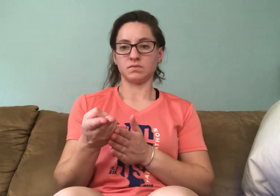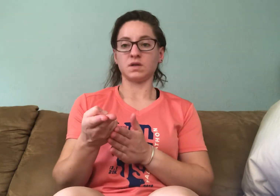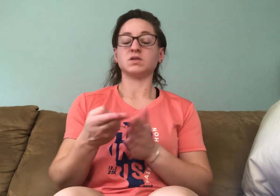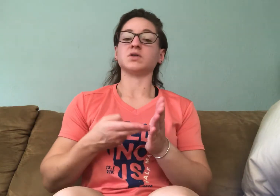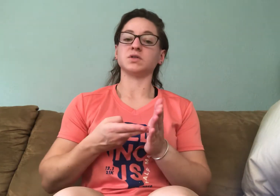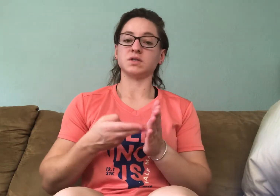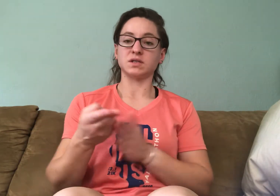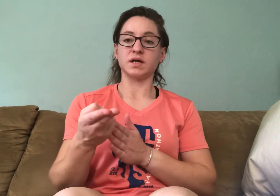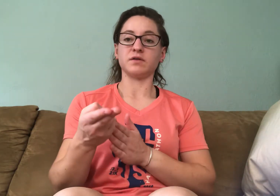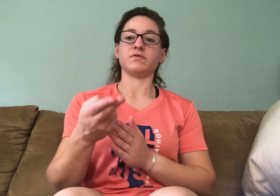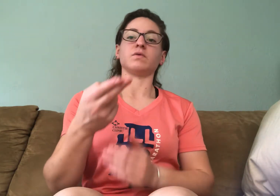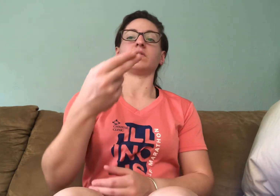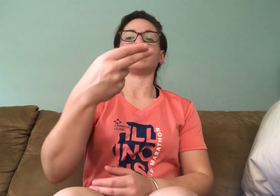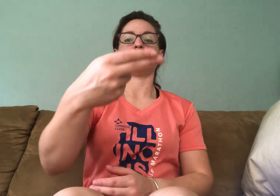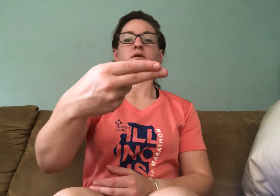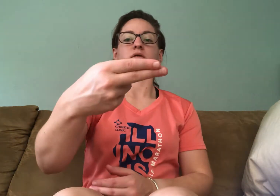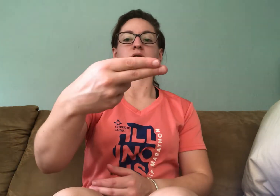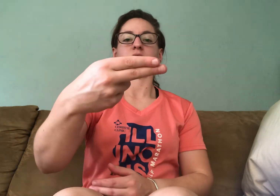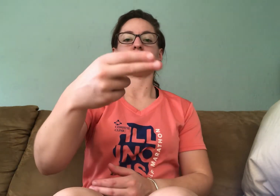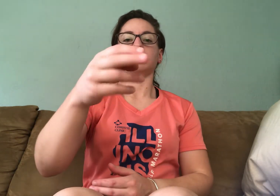It's also the sign for